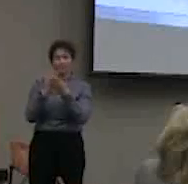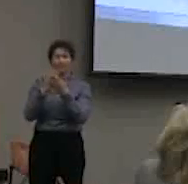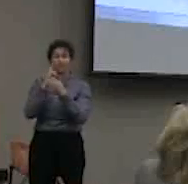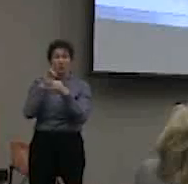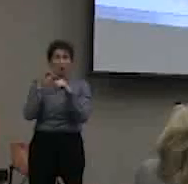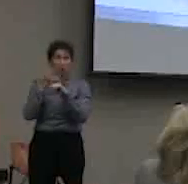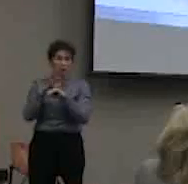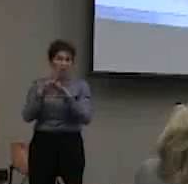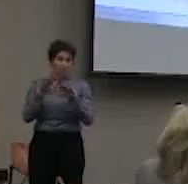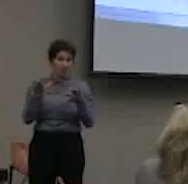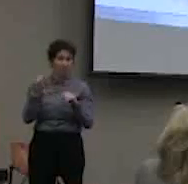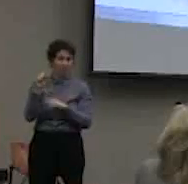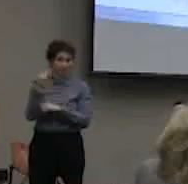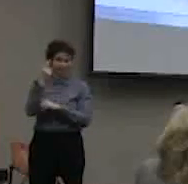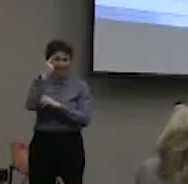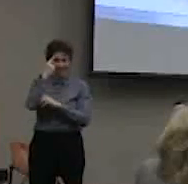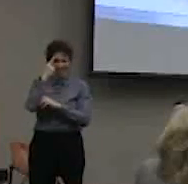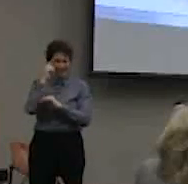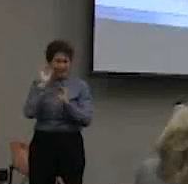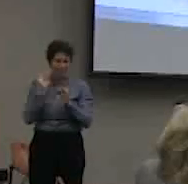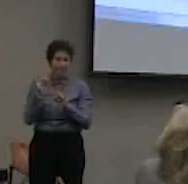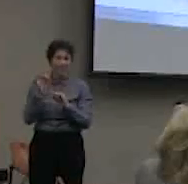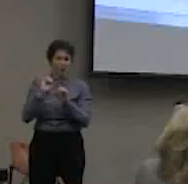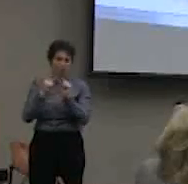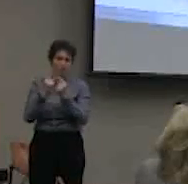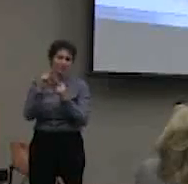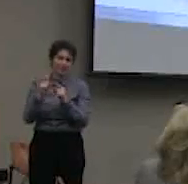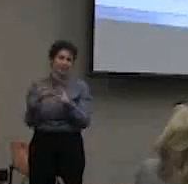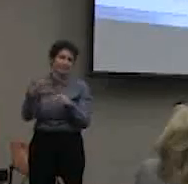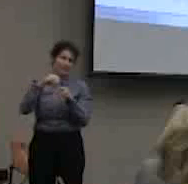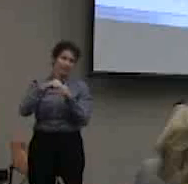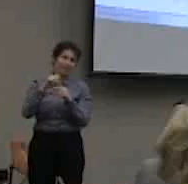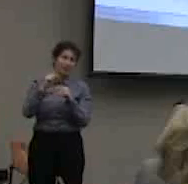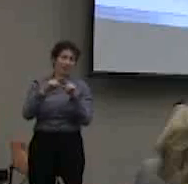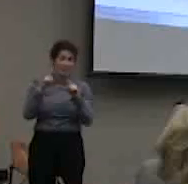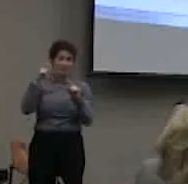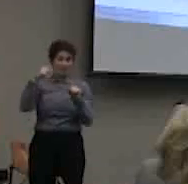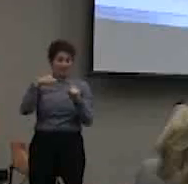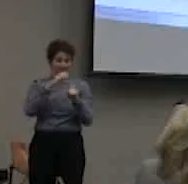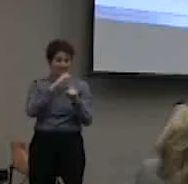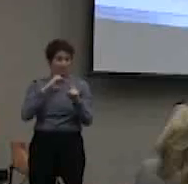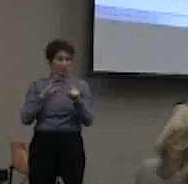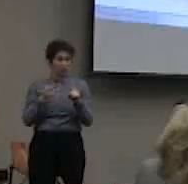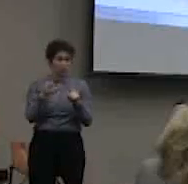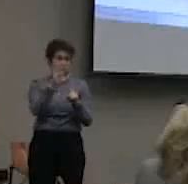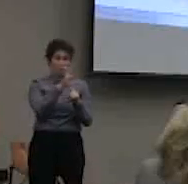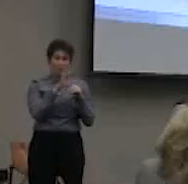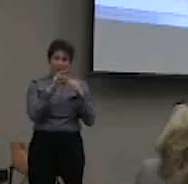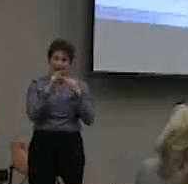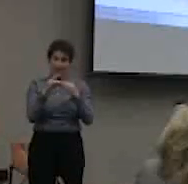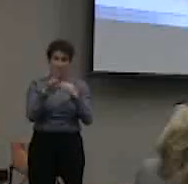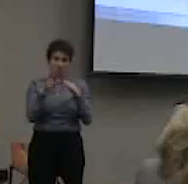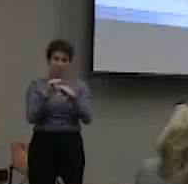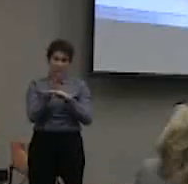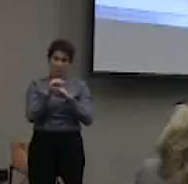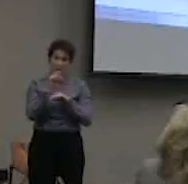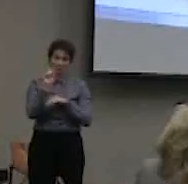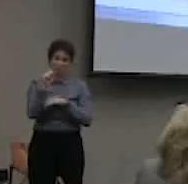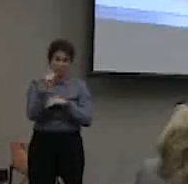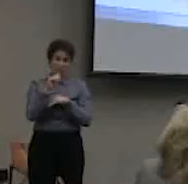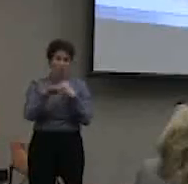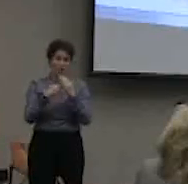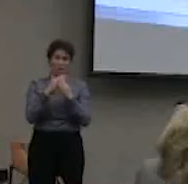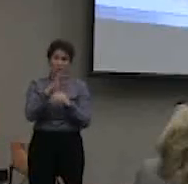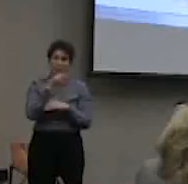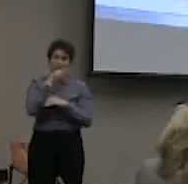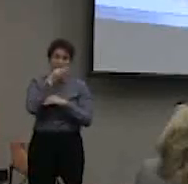think absolutely that group needs to weigh in, but certainly this commission's voice, guidance, and expertise